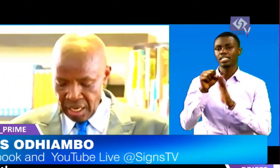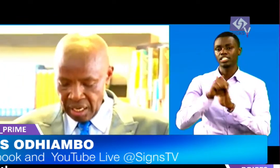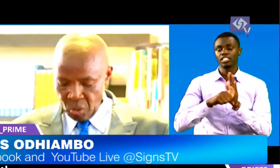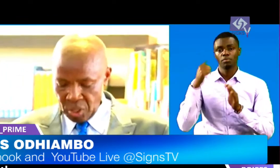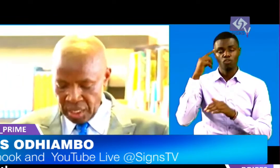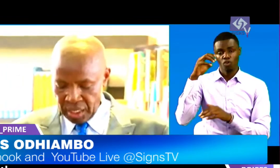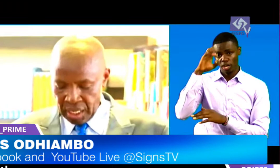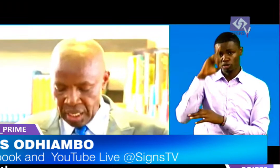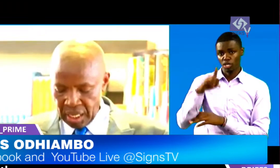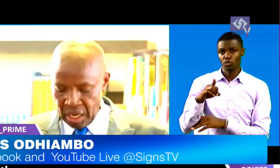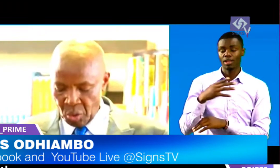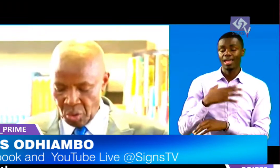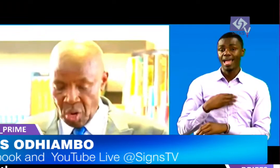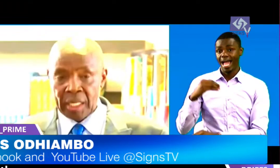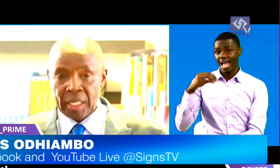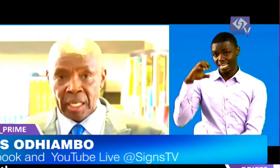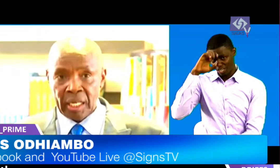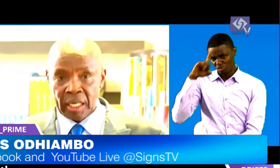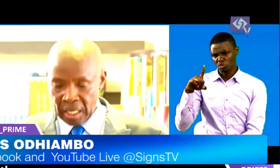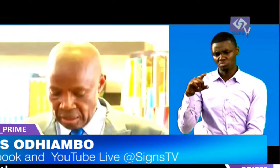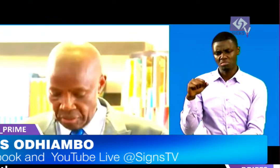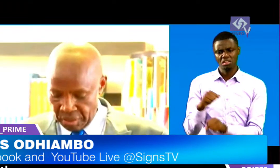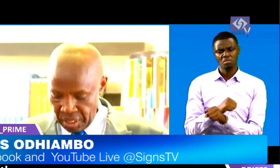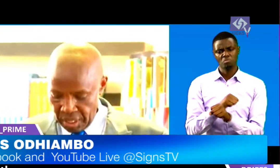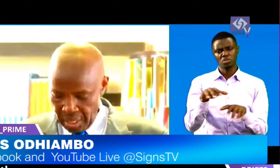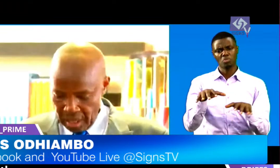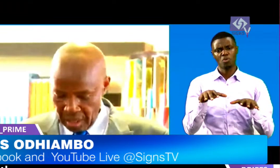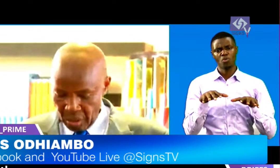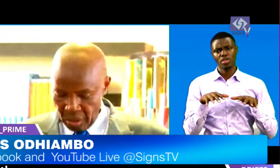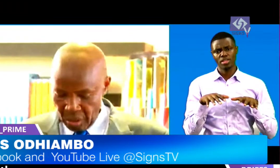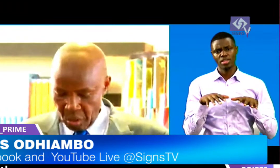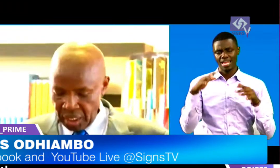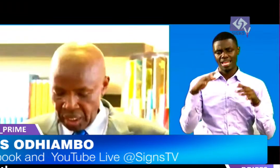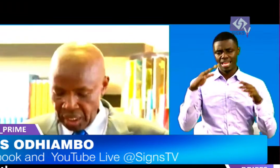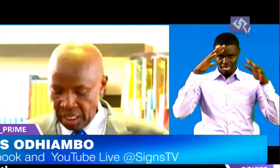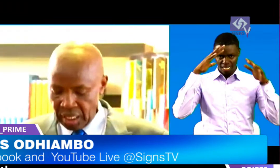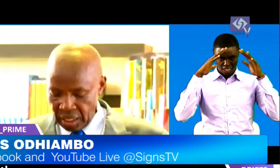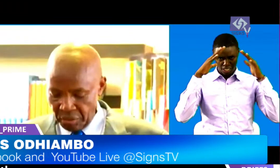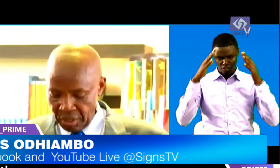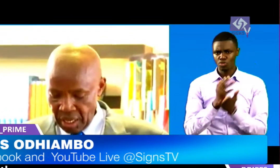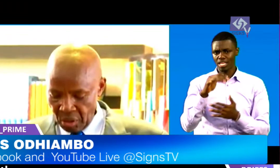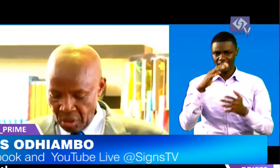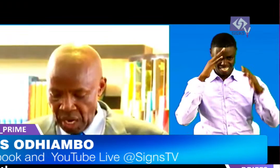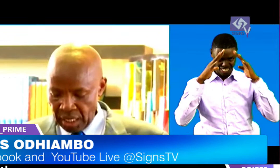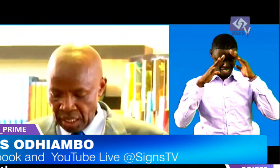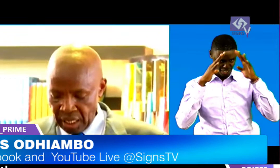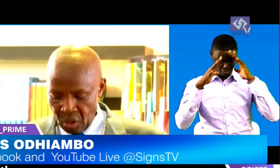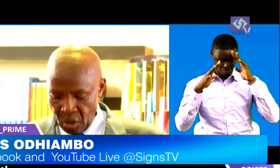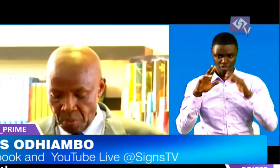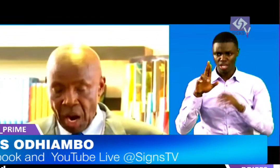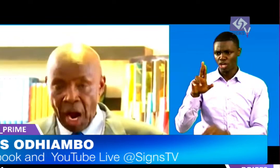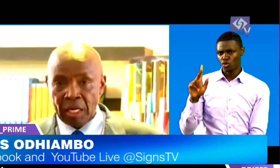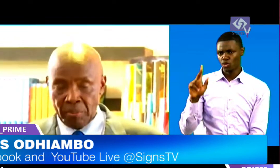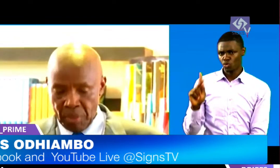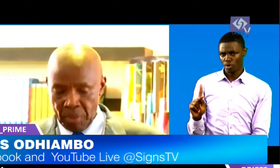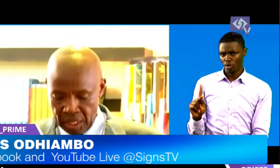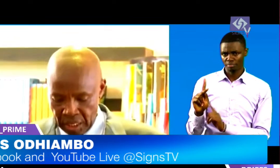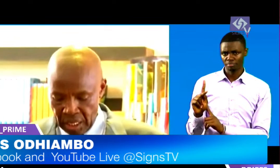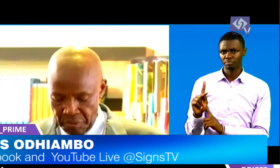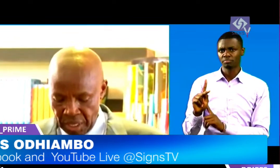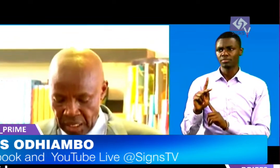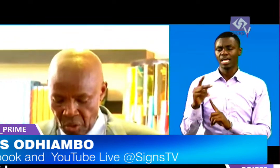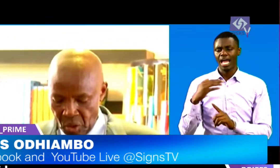and Education Cannot Wait initiatives. Through these initiatives, the United Kingdom has